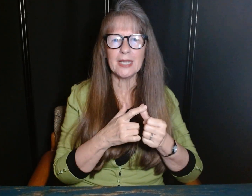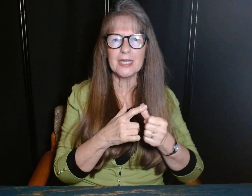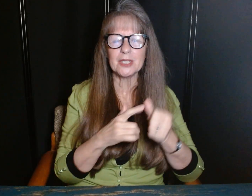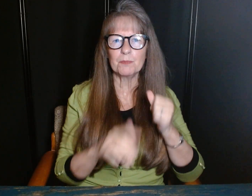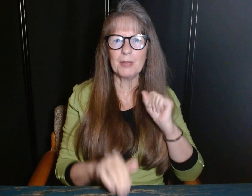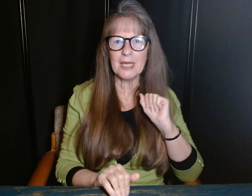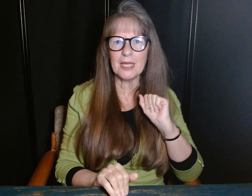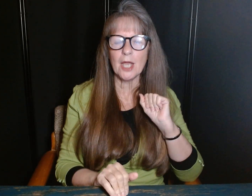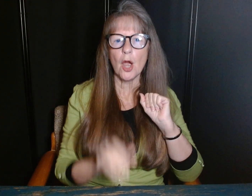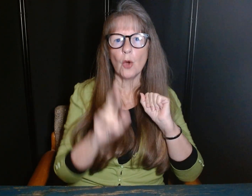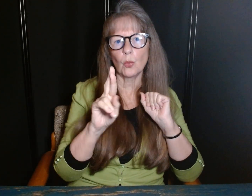is being